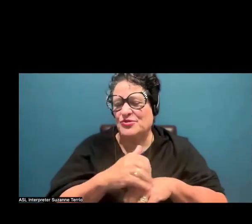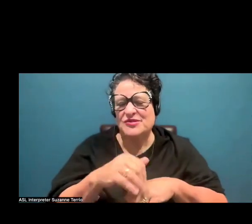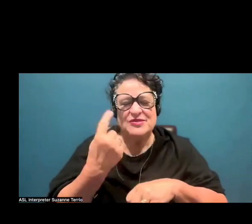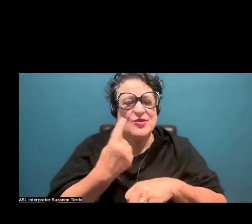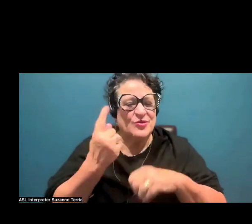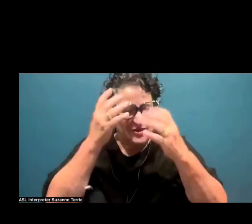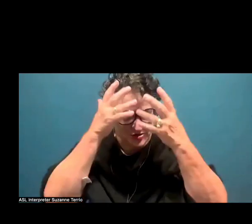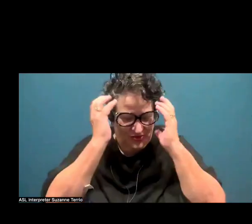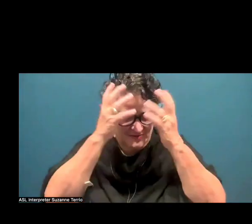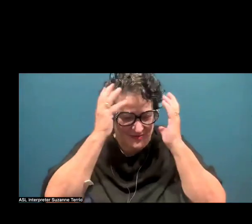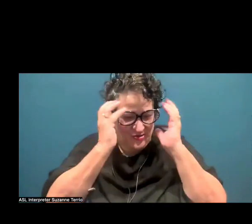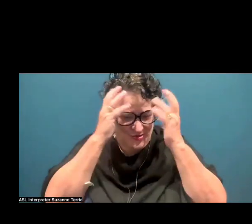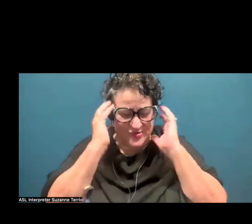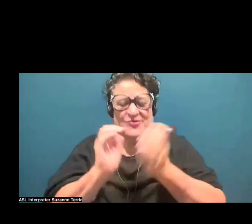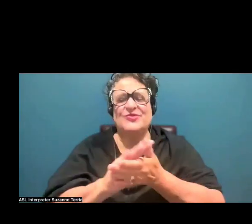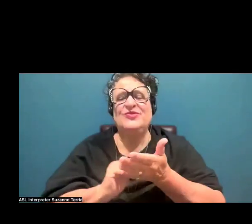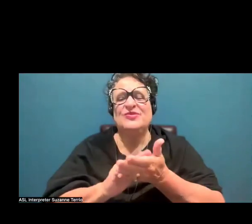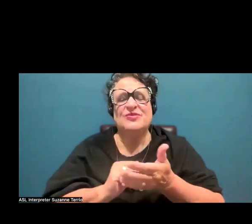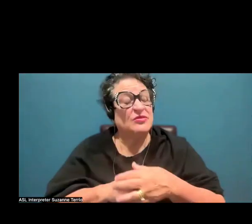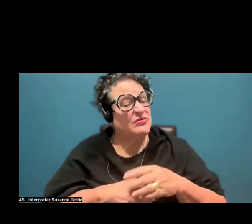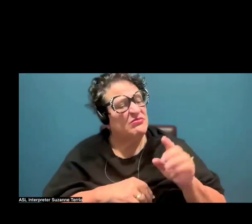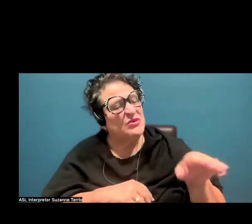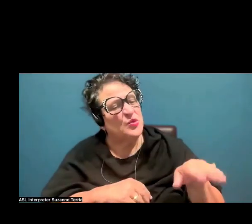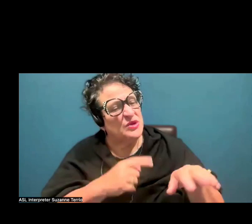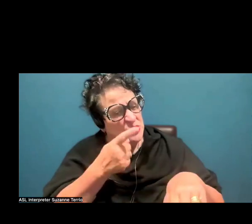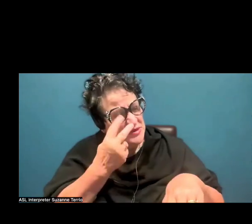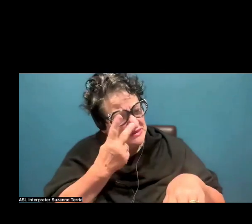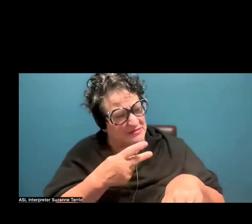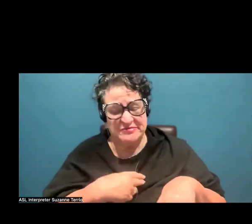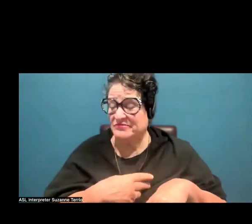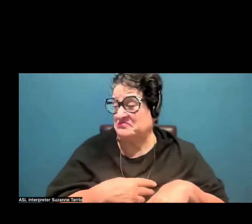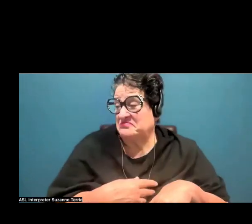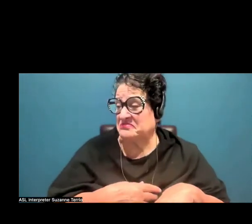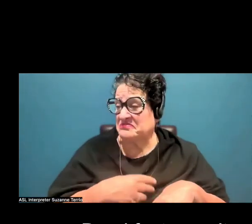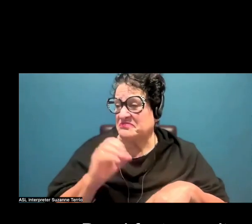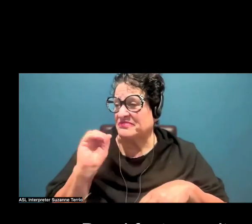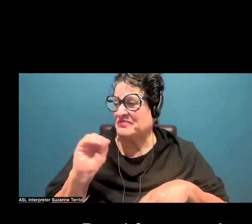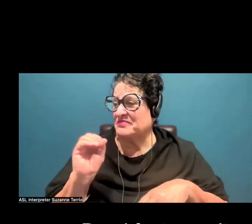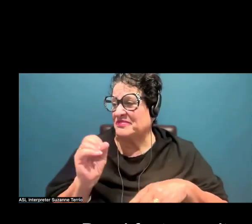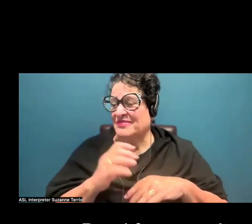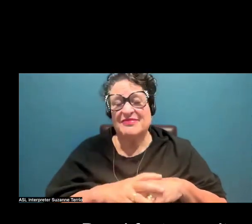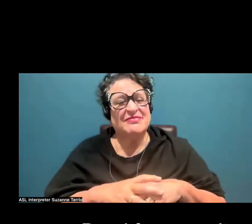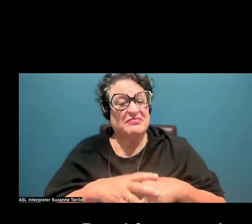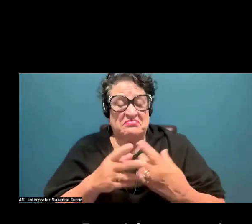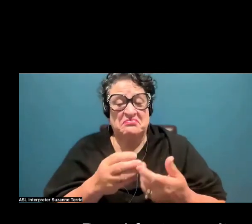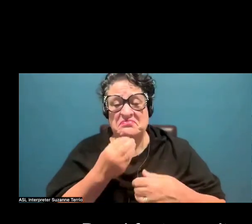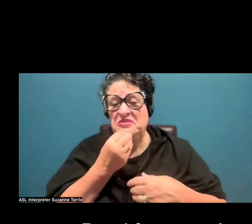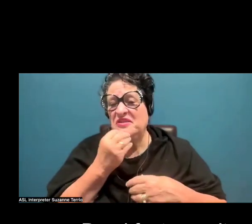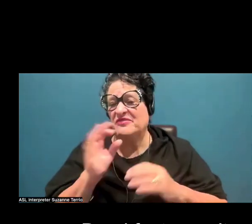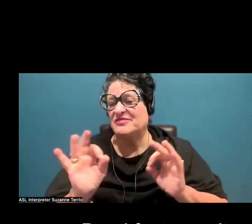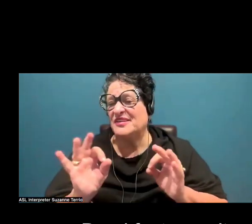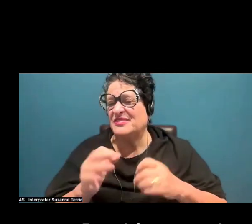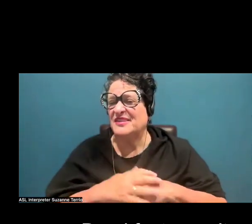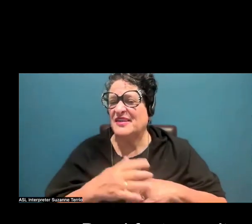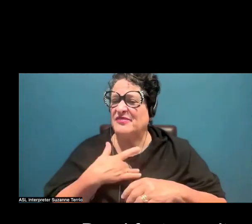shampoo. What'd you see? She asks me. I shrug. Nothing. Breakfast wasn't much, and I'm feeling the shake